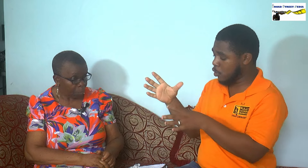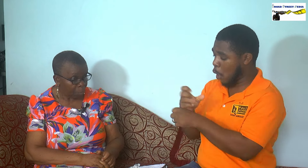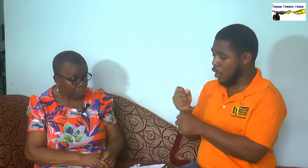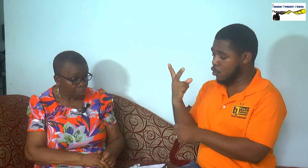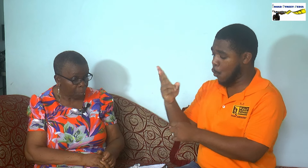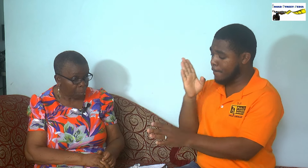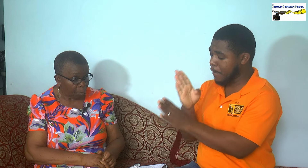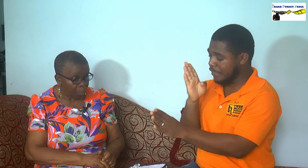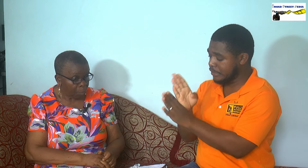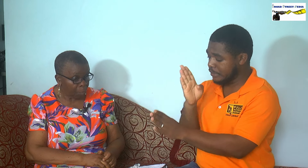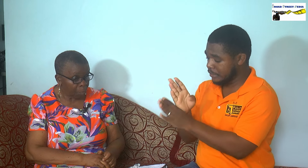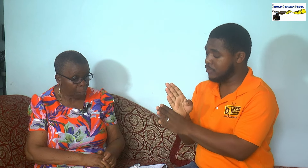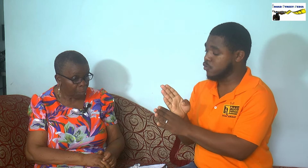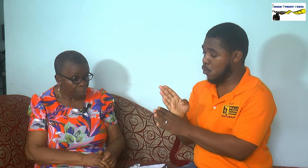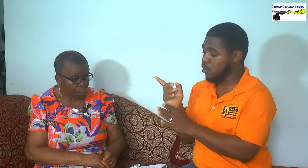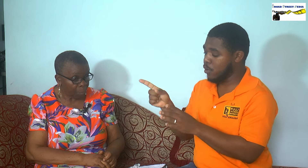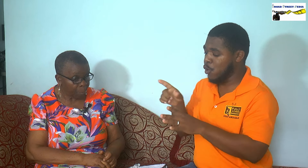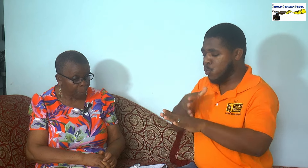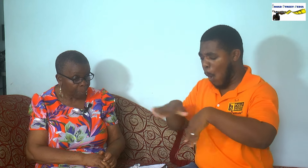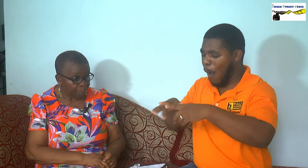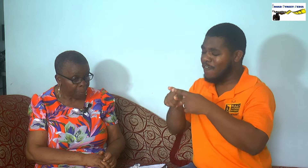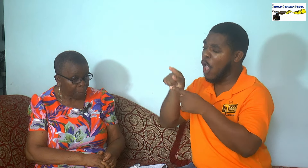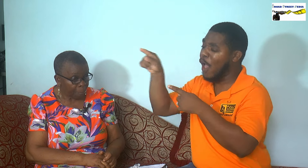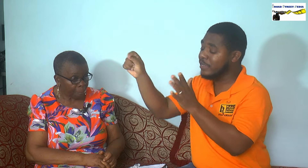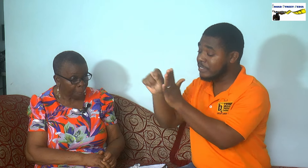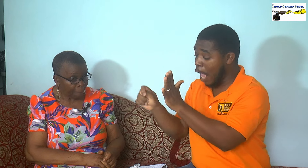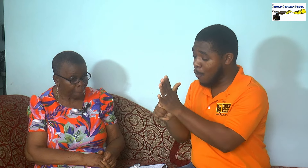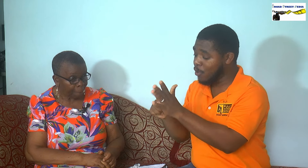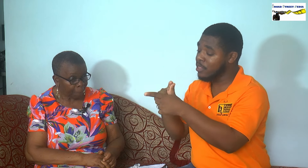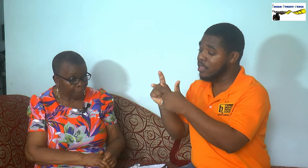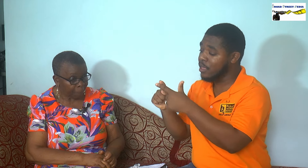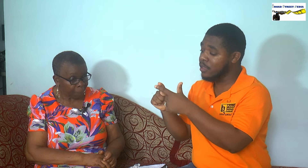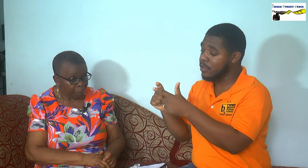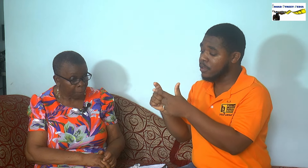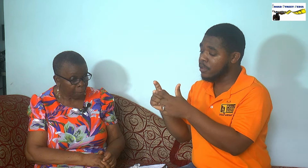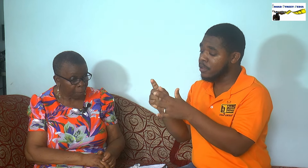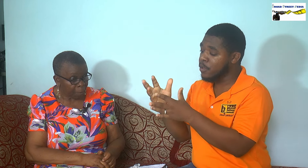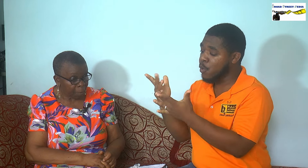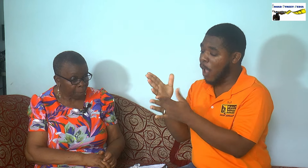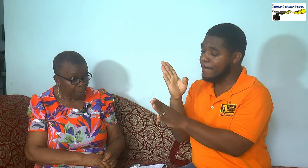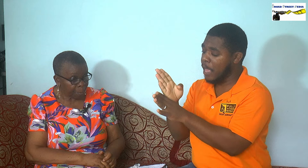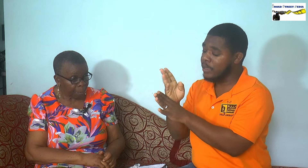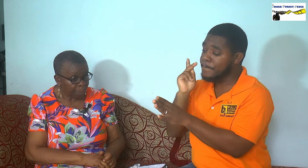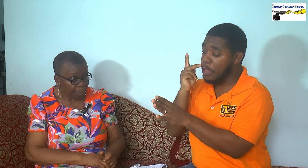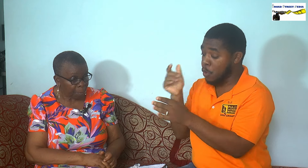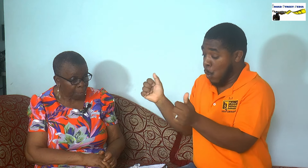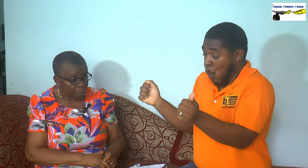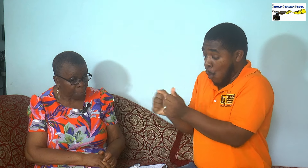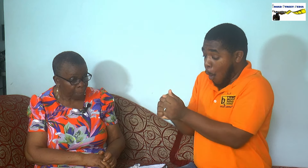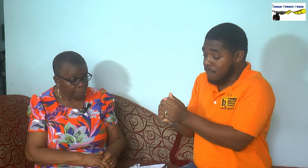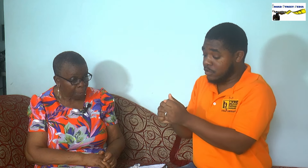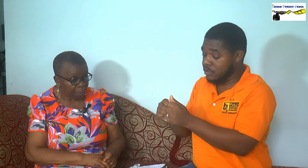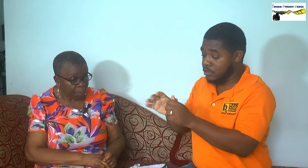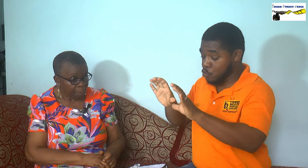you said you used to get two buses, and you had to walk far in the city, and then you had to wait for one